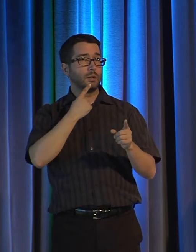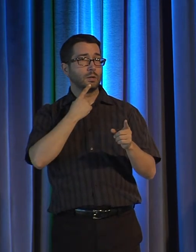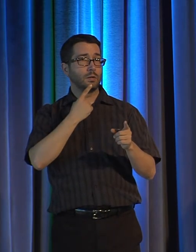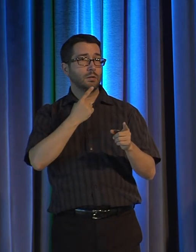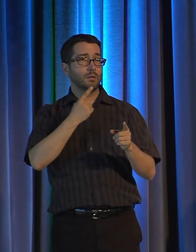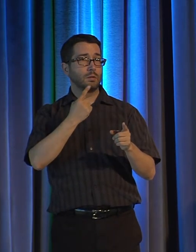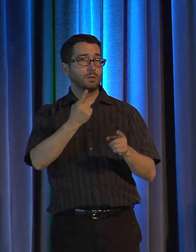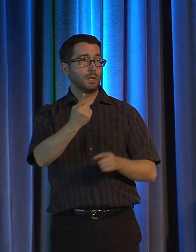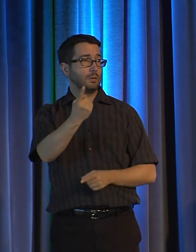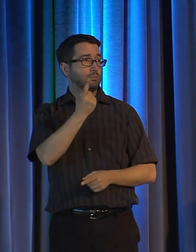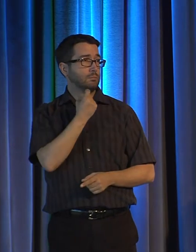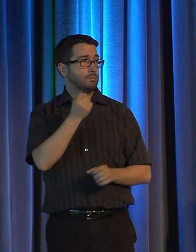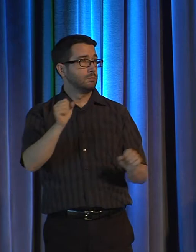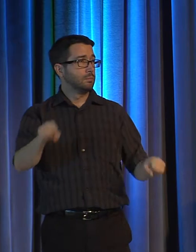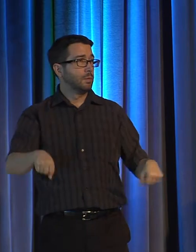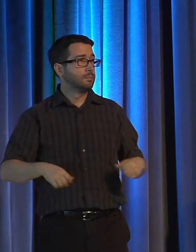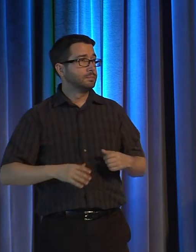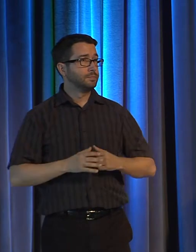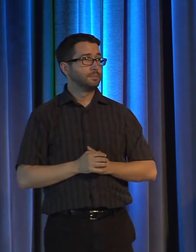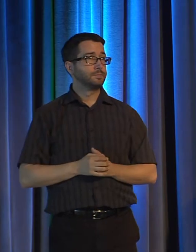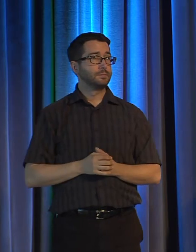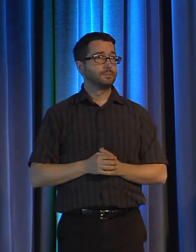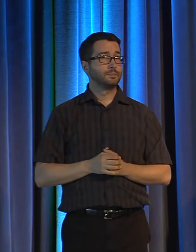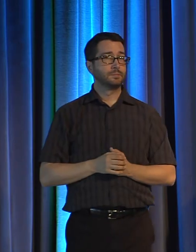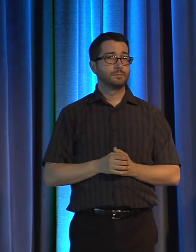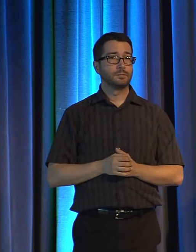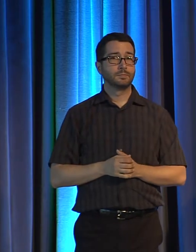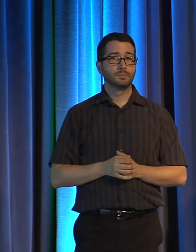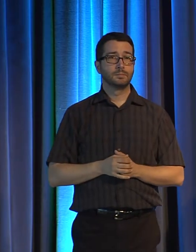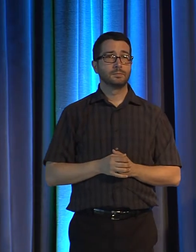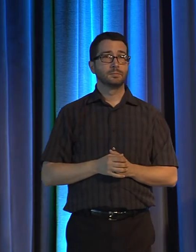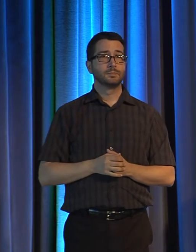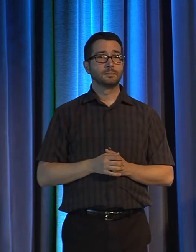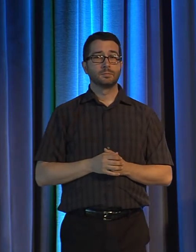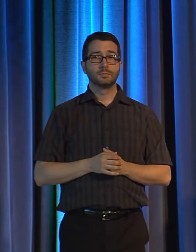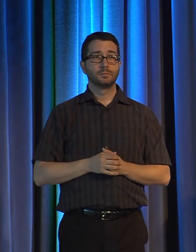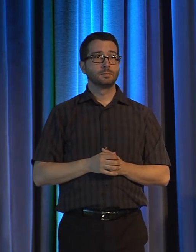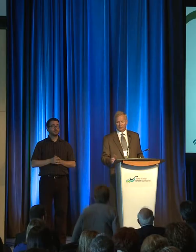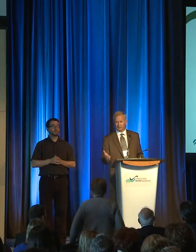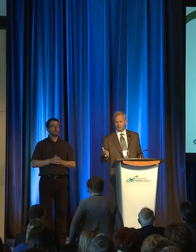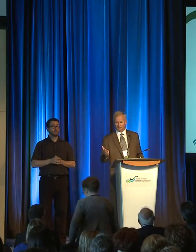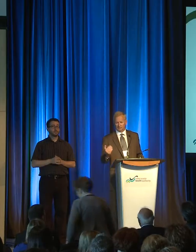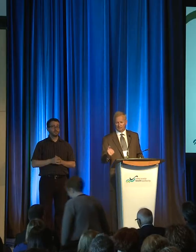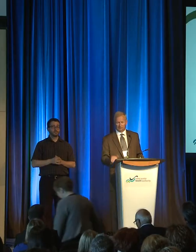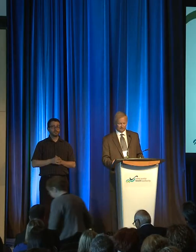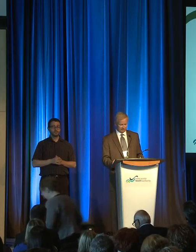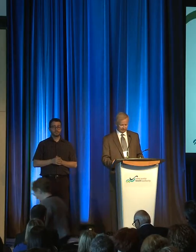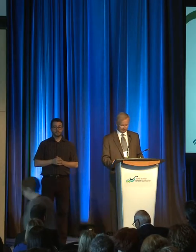you'll be able to ask your question.